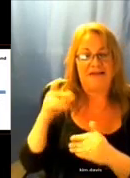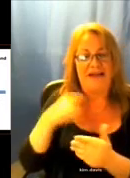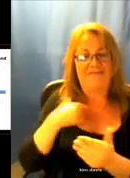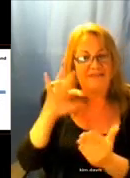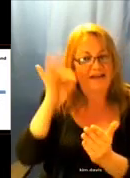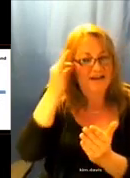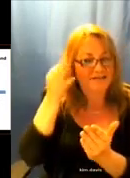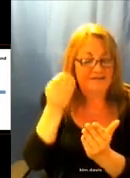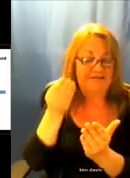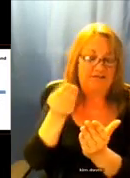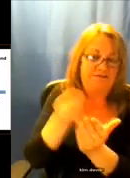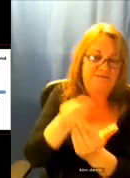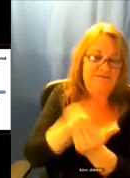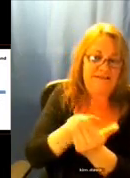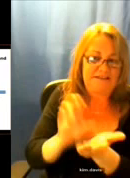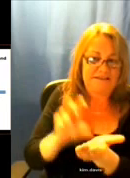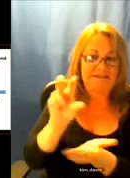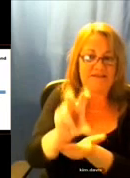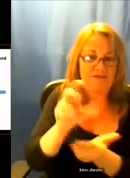that.